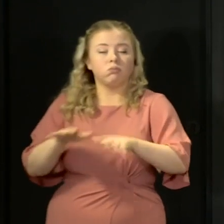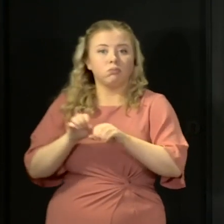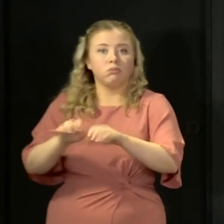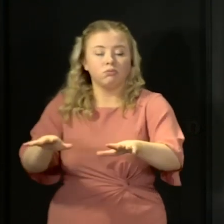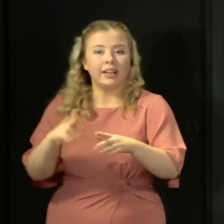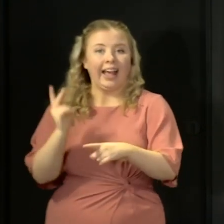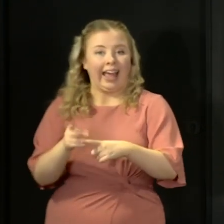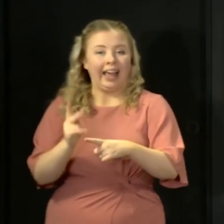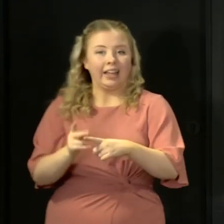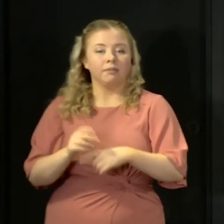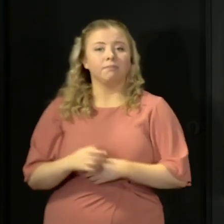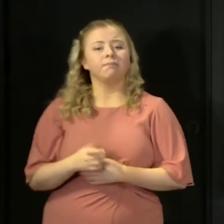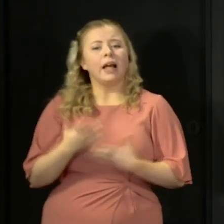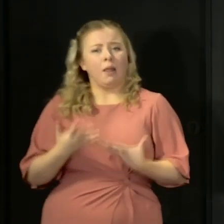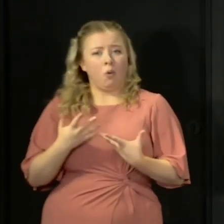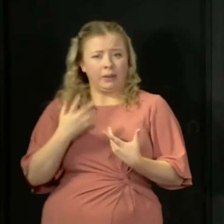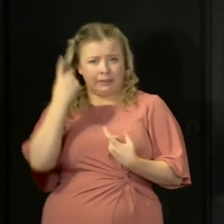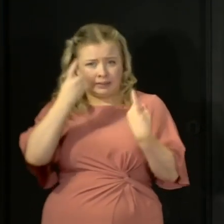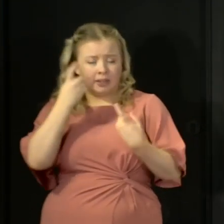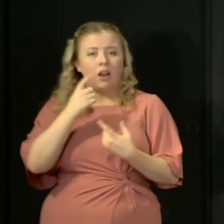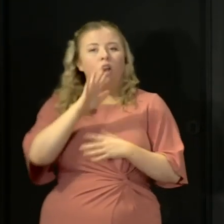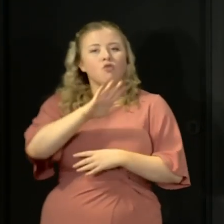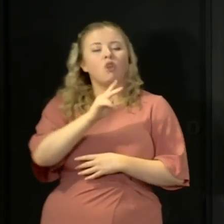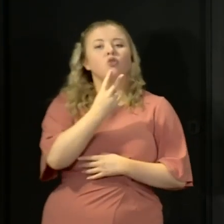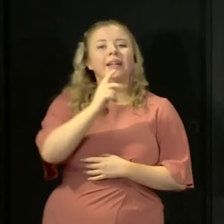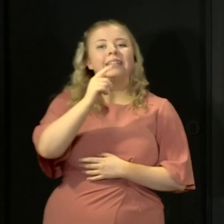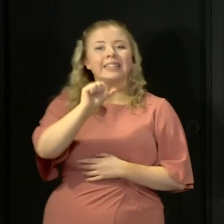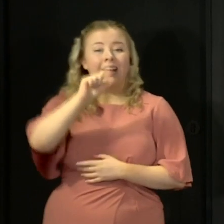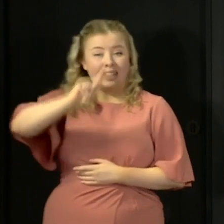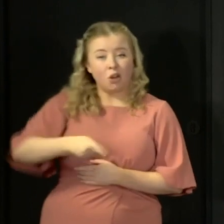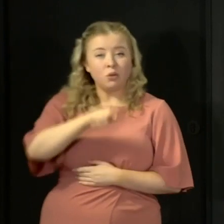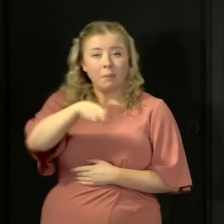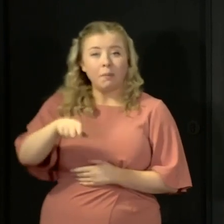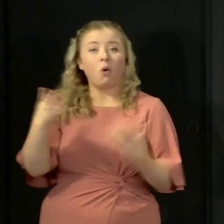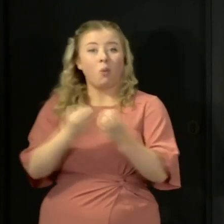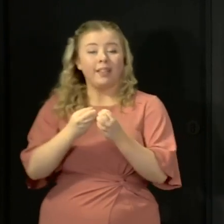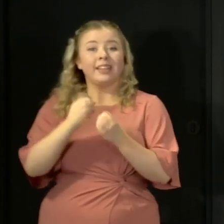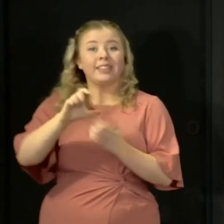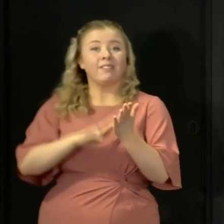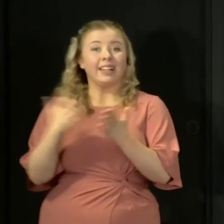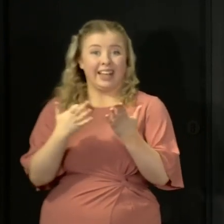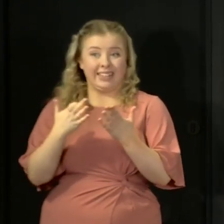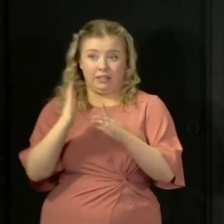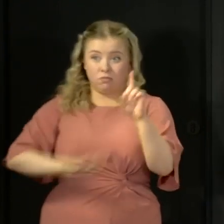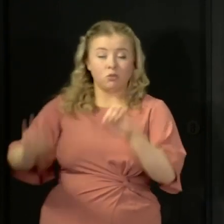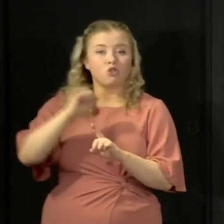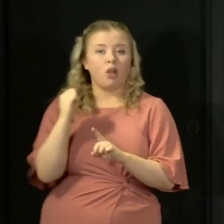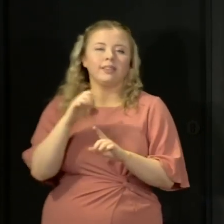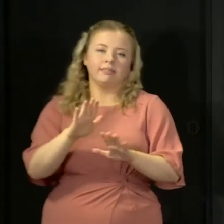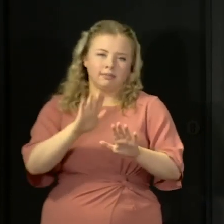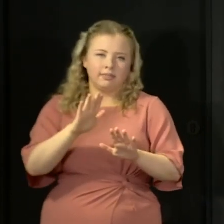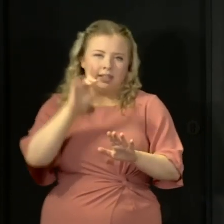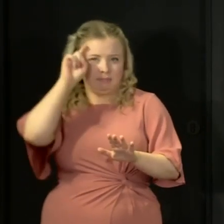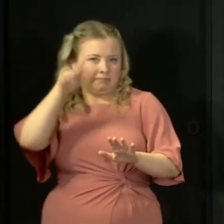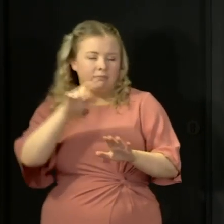We estimate that there are currently around 26,000 people with Covid-19 in Scotland. I stress these are estimates,